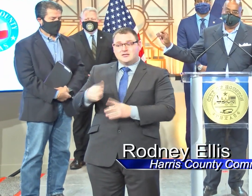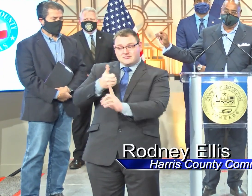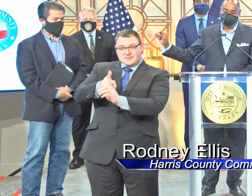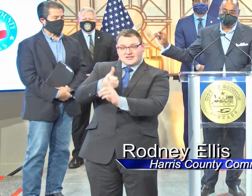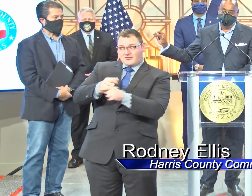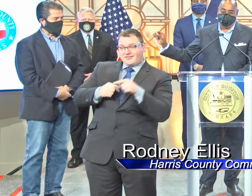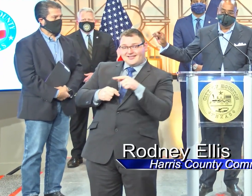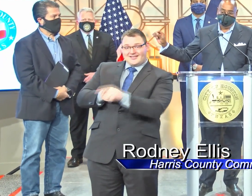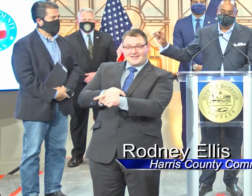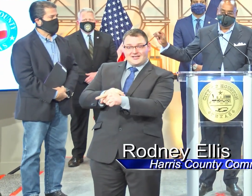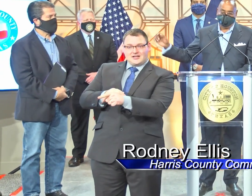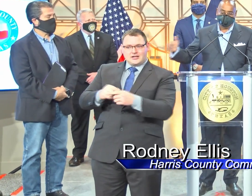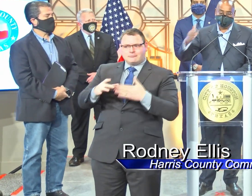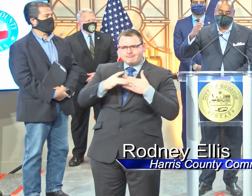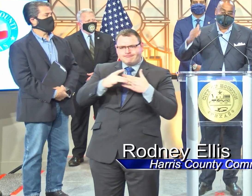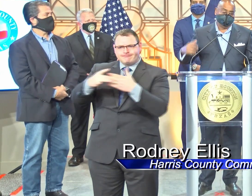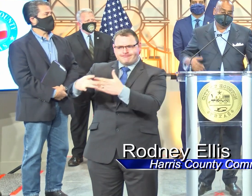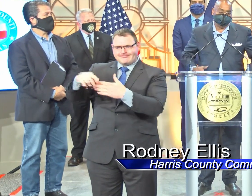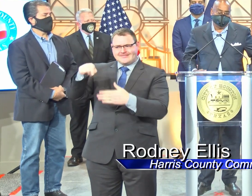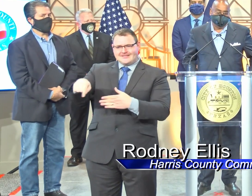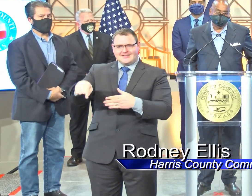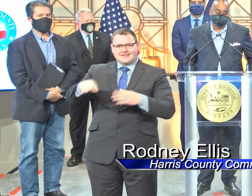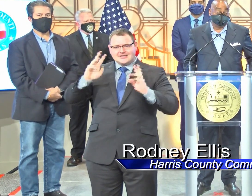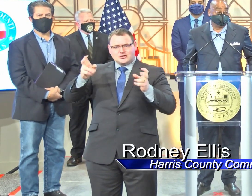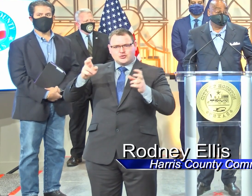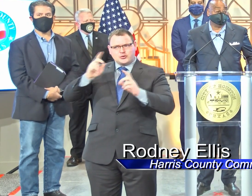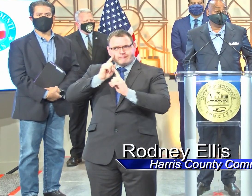a very, very